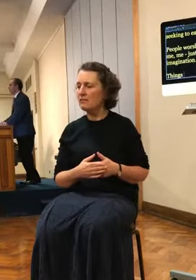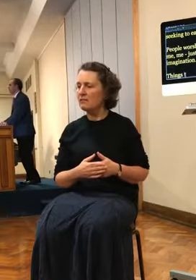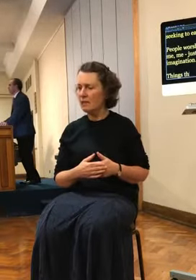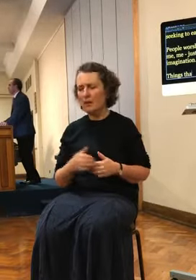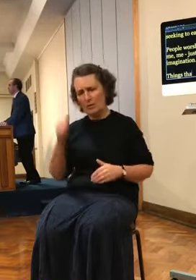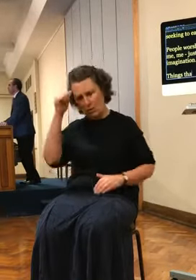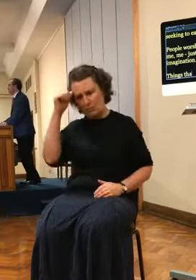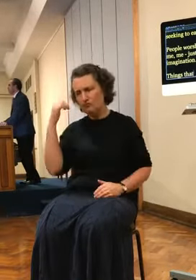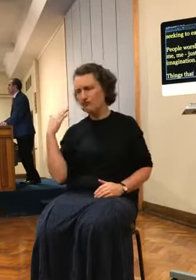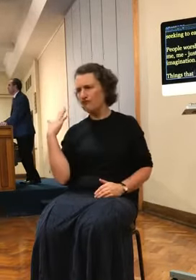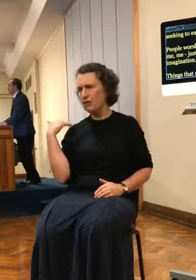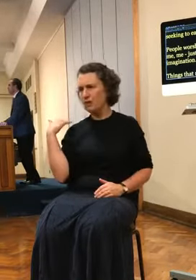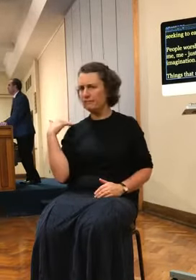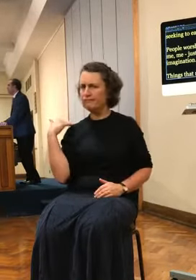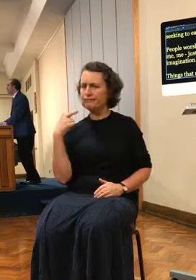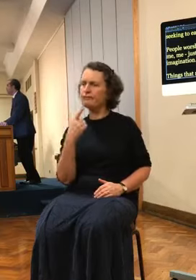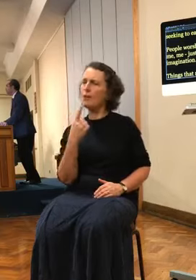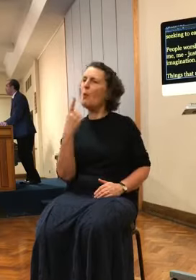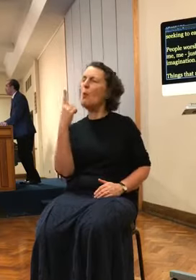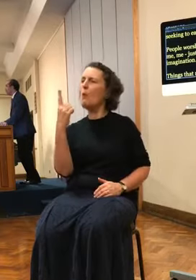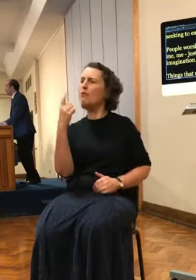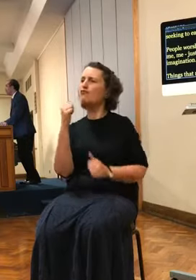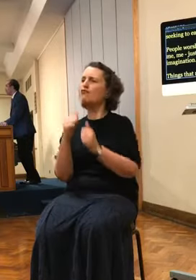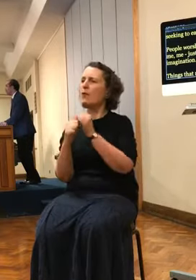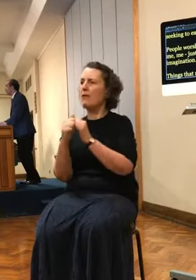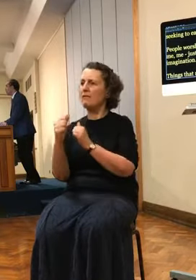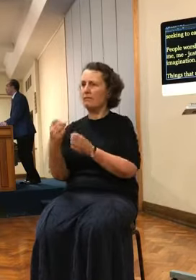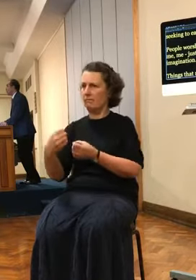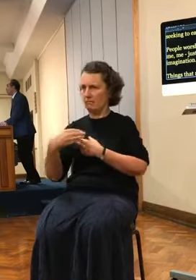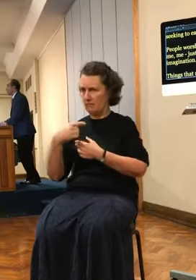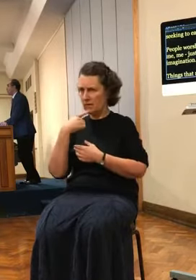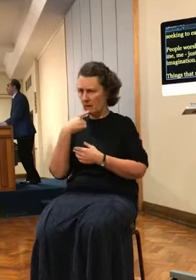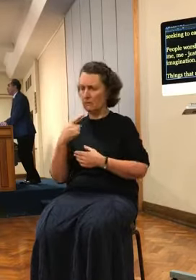day, a brother was telling me, you know the latest news?